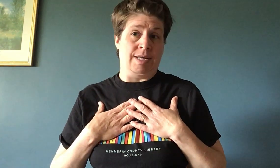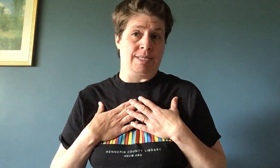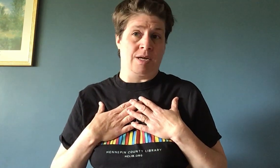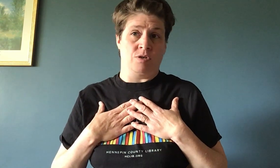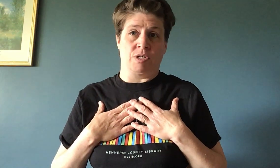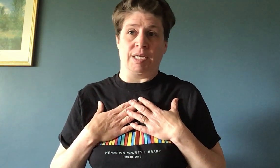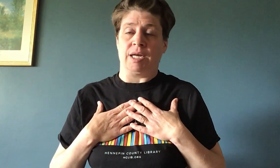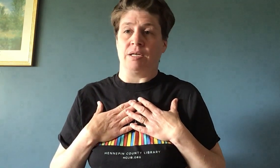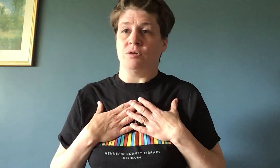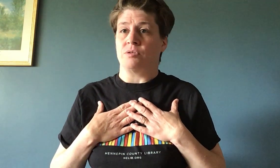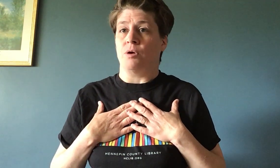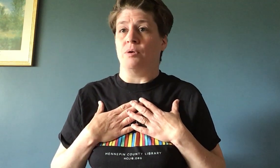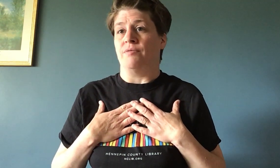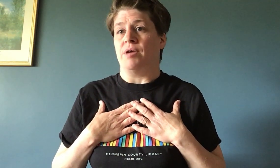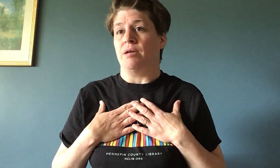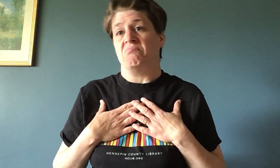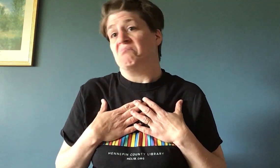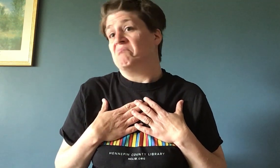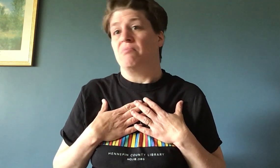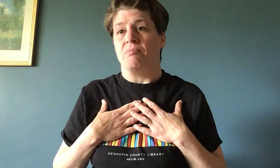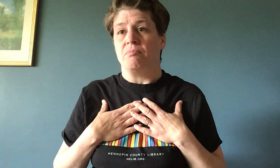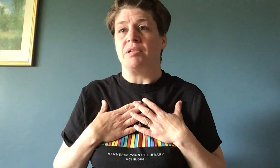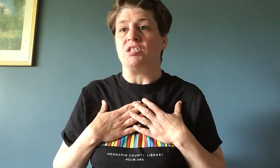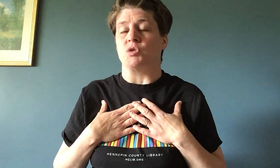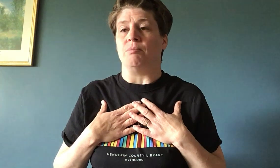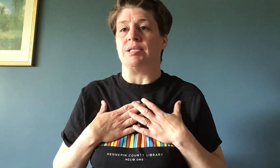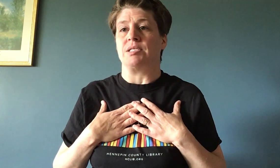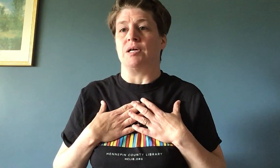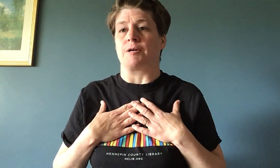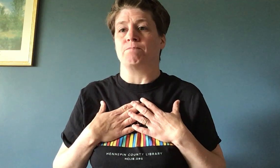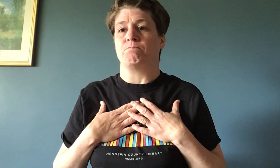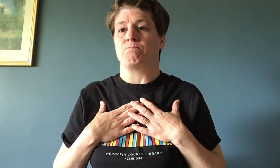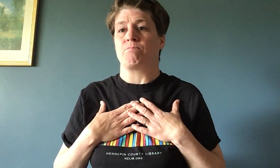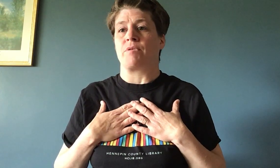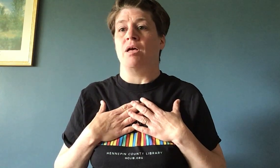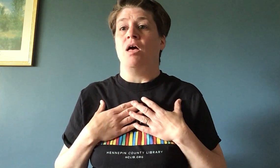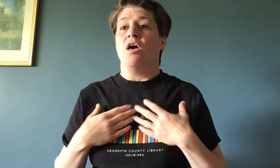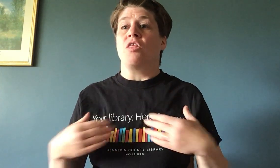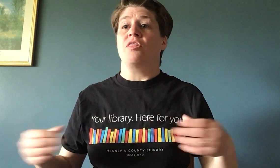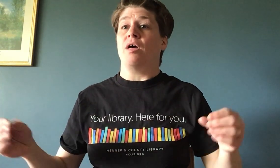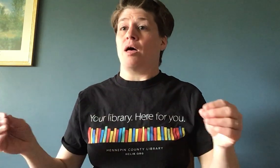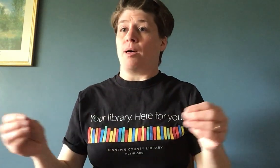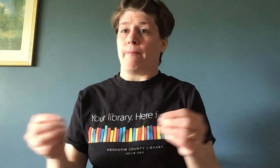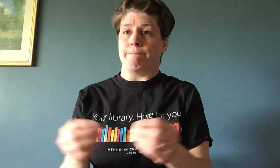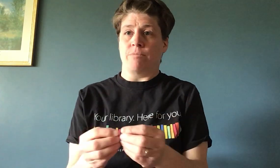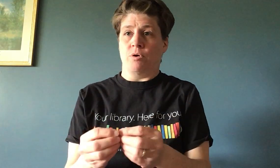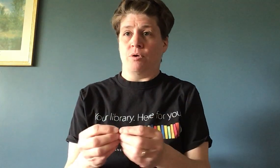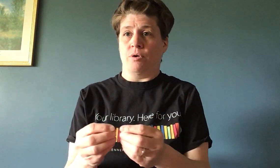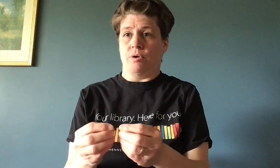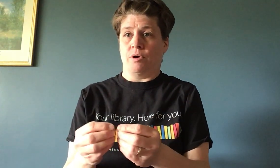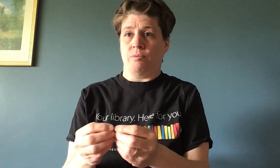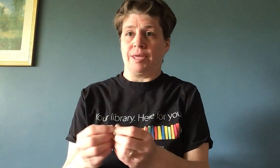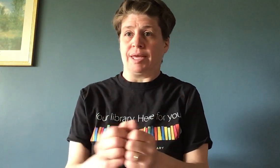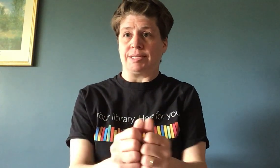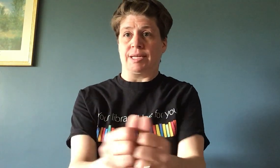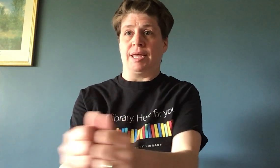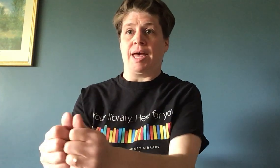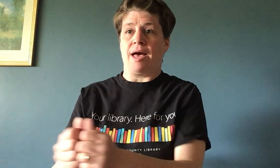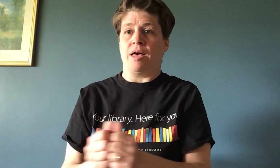sign, you certainly can do so. If not, please join me in song. The more we get